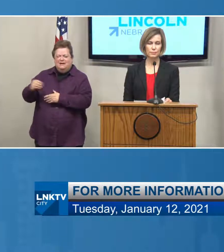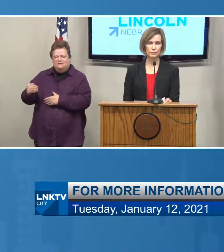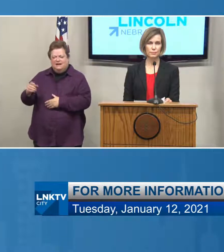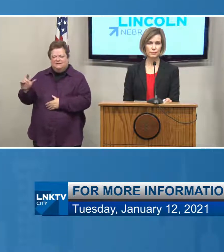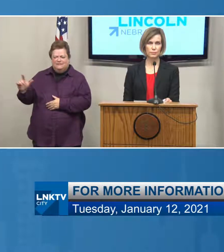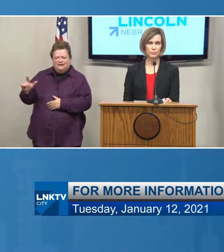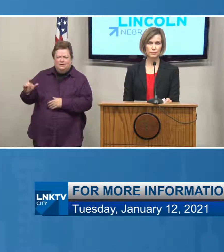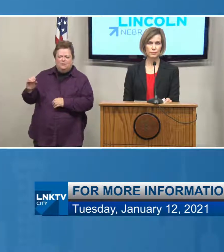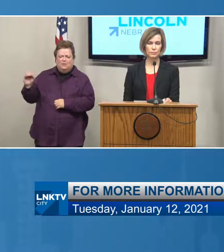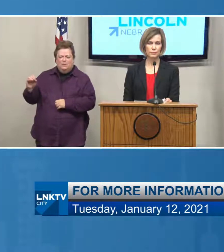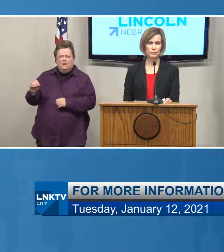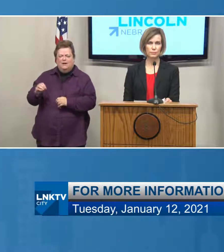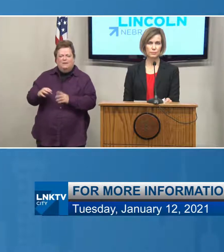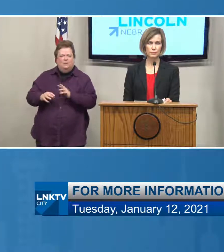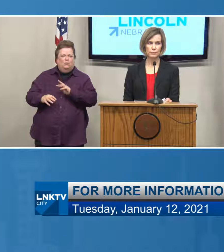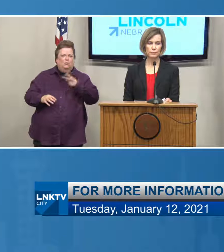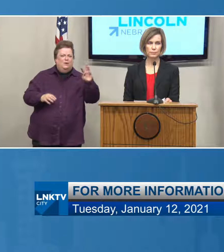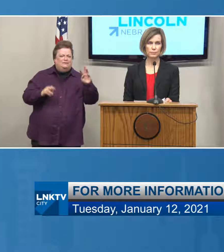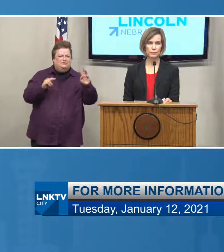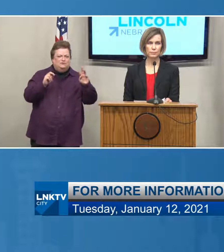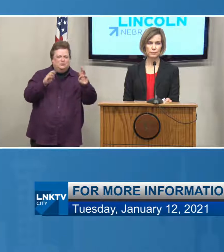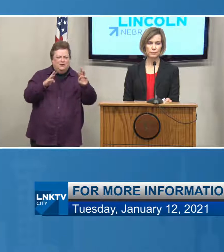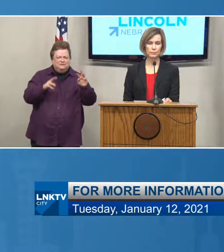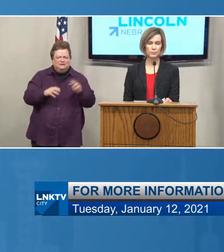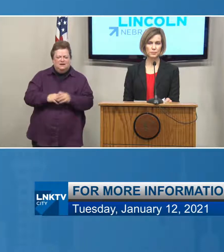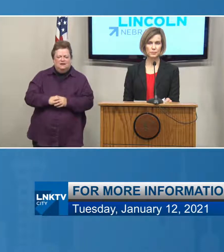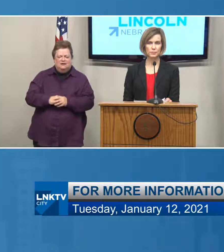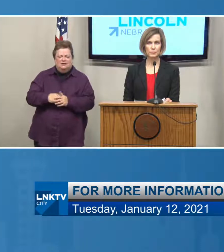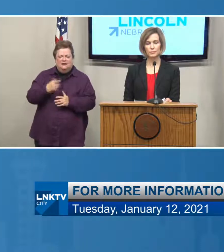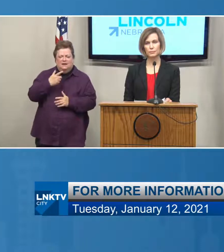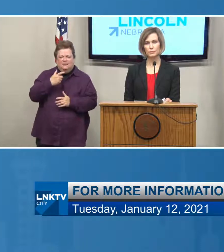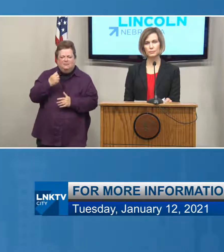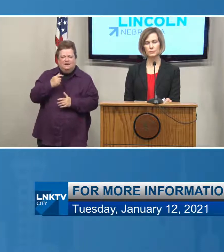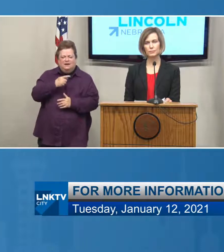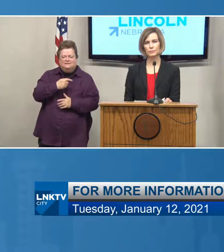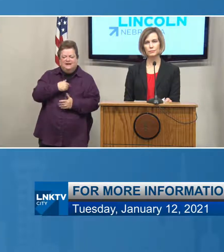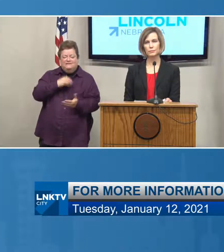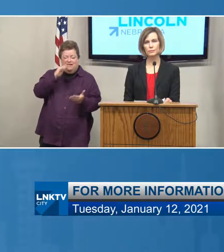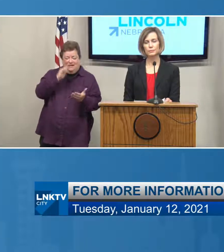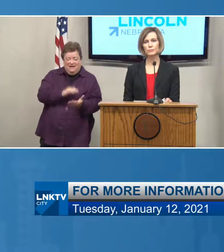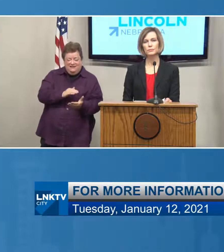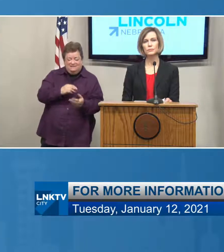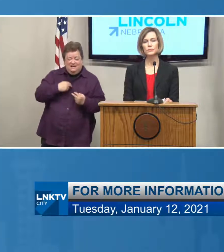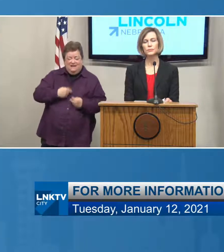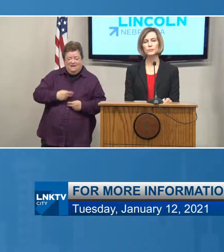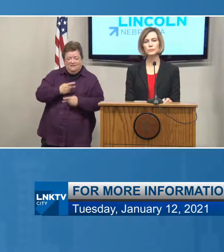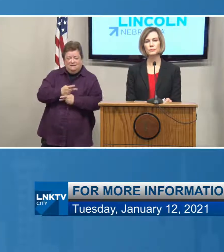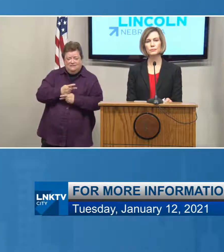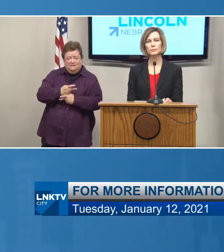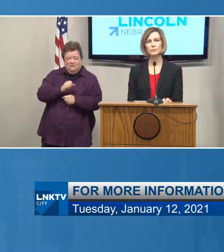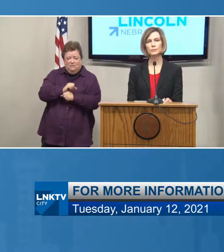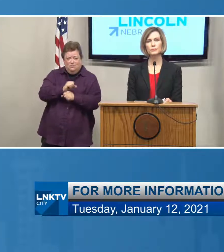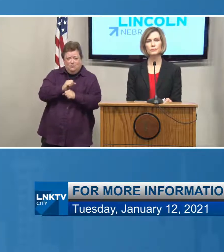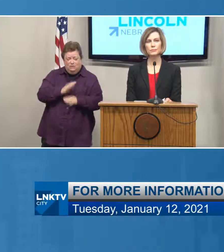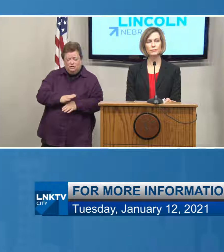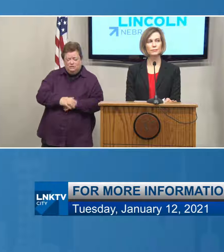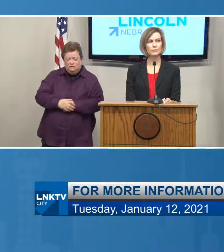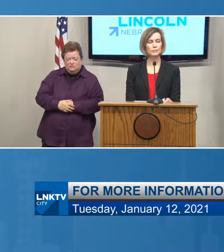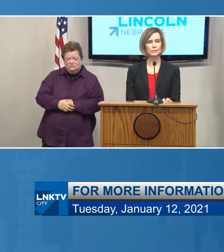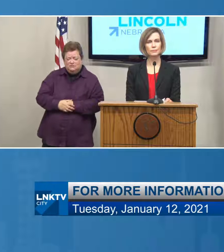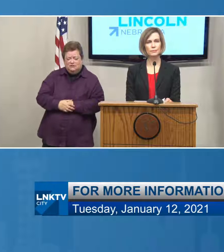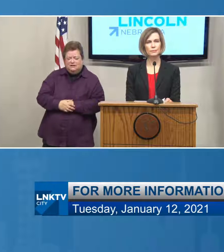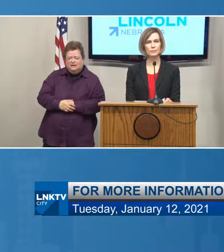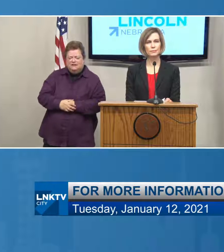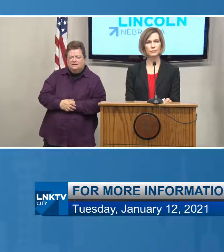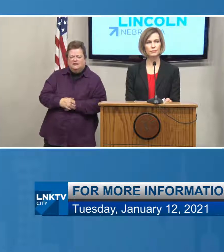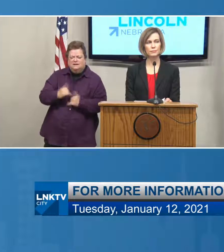in western Nebraska, because they have less healthcare workers and people in long-term care facilities,